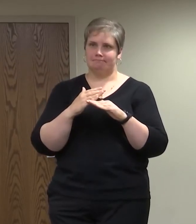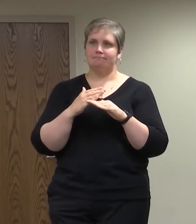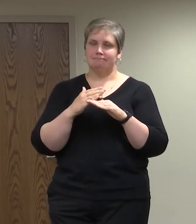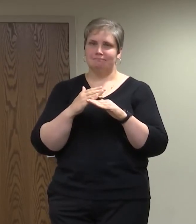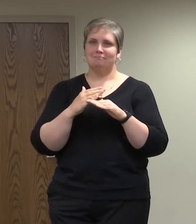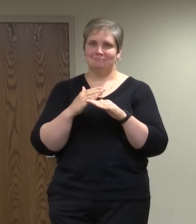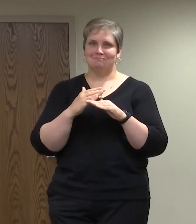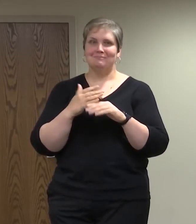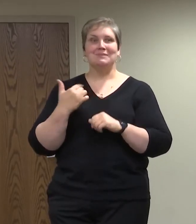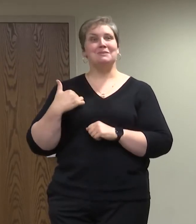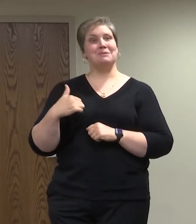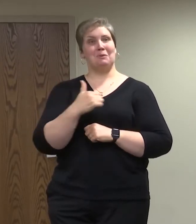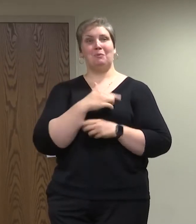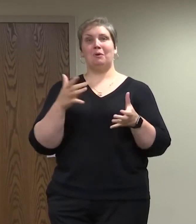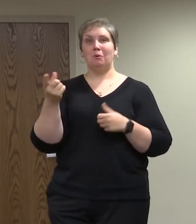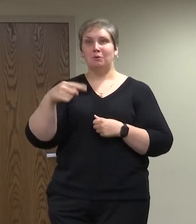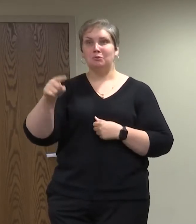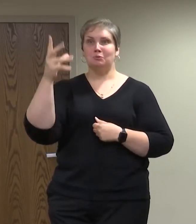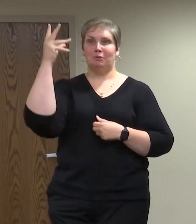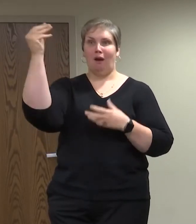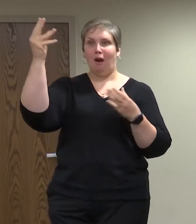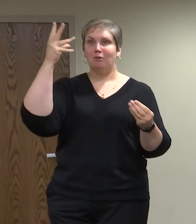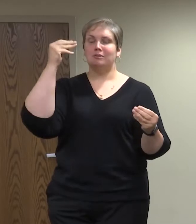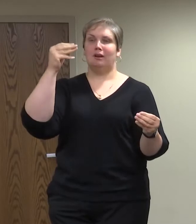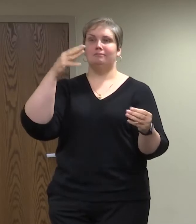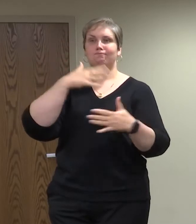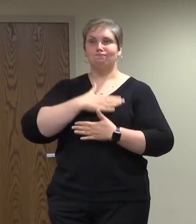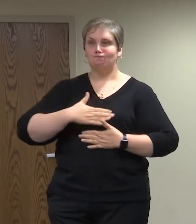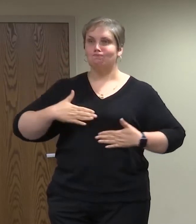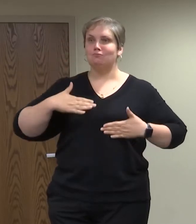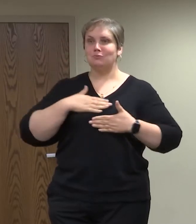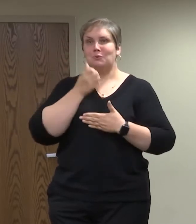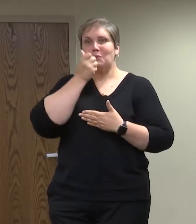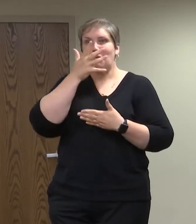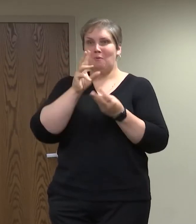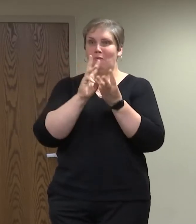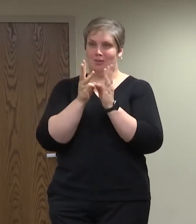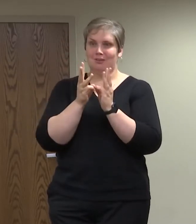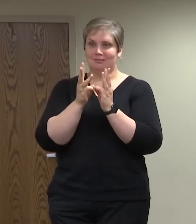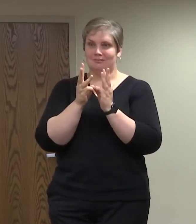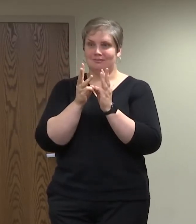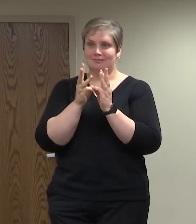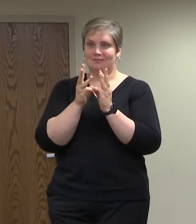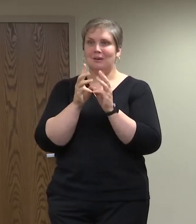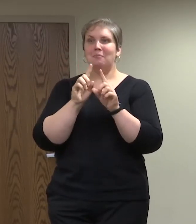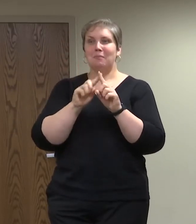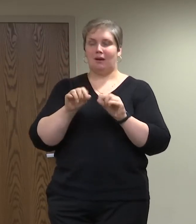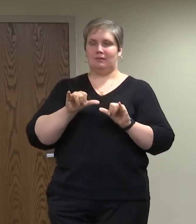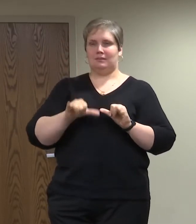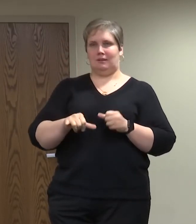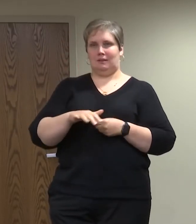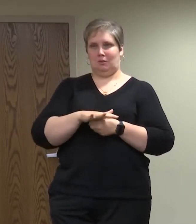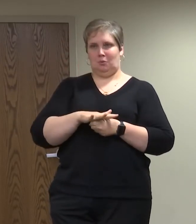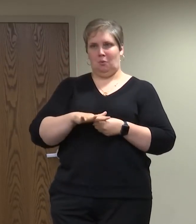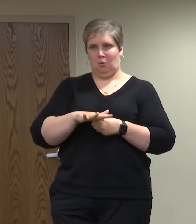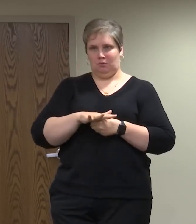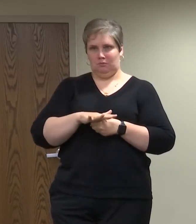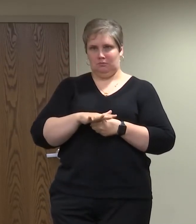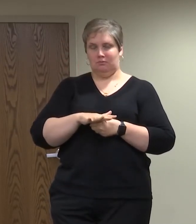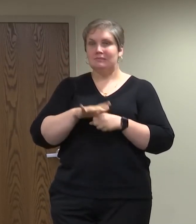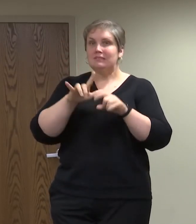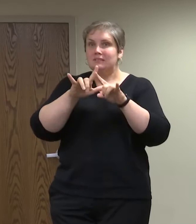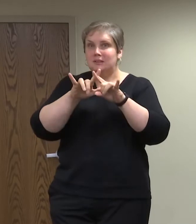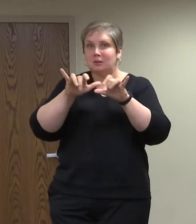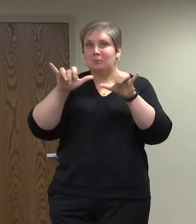Enjoy our remaining warm summery days that we have here in the northern part of the state, and stay local. But do your part